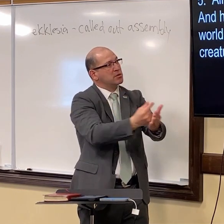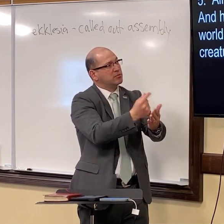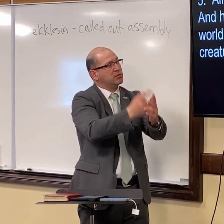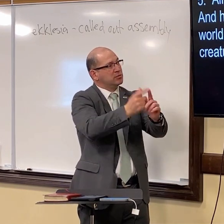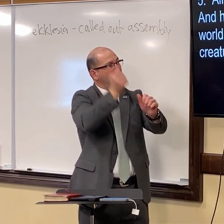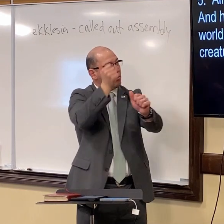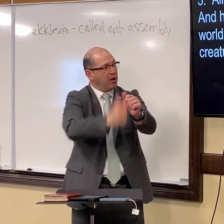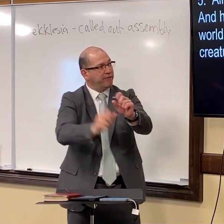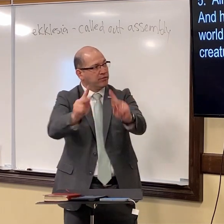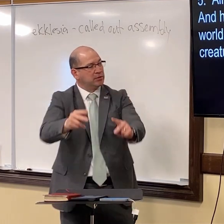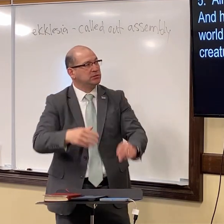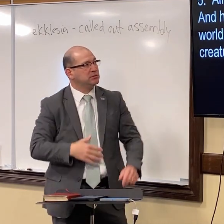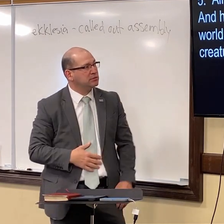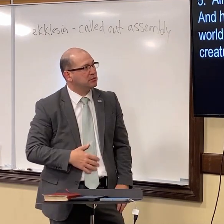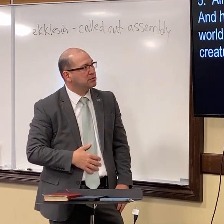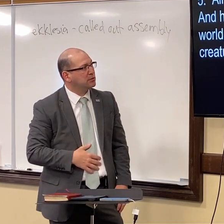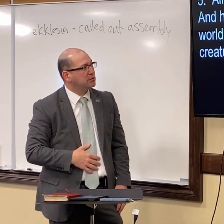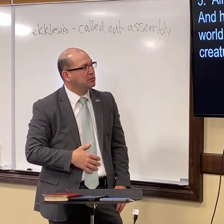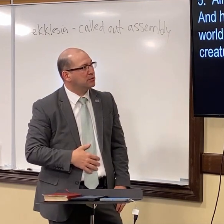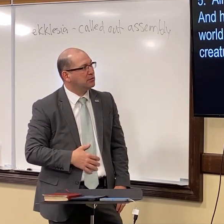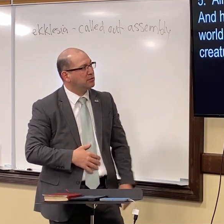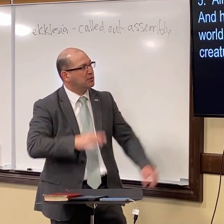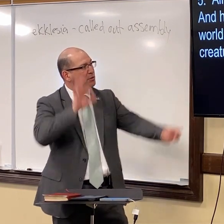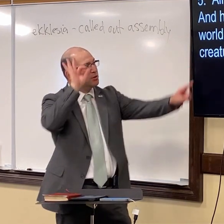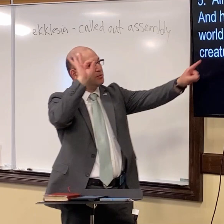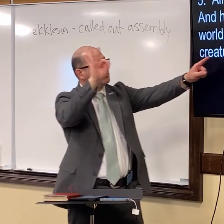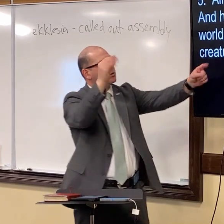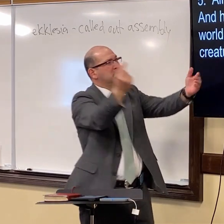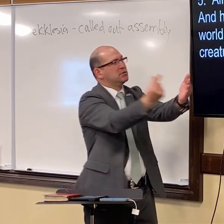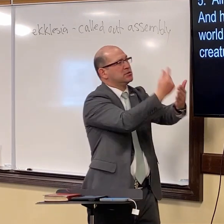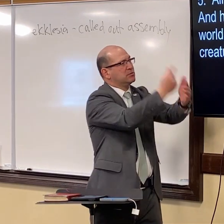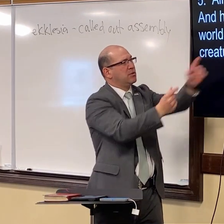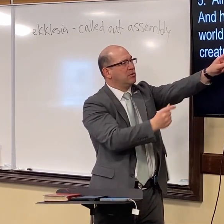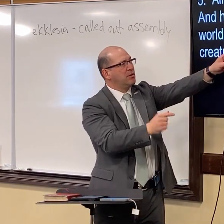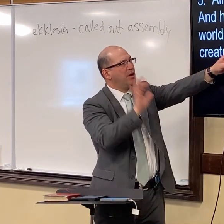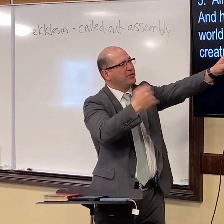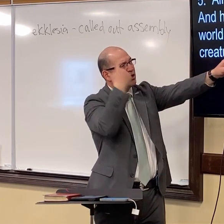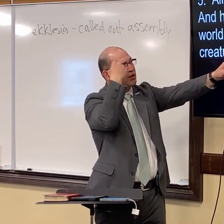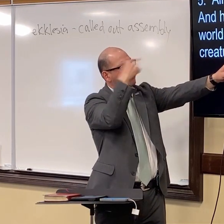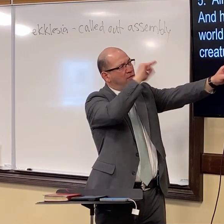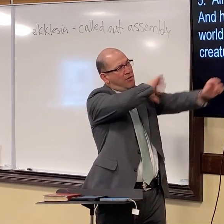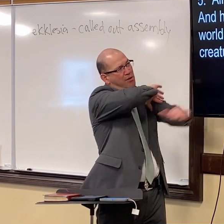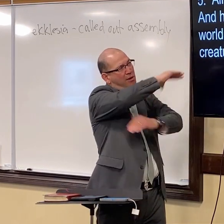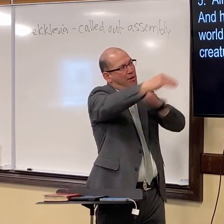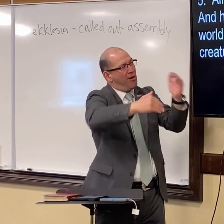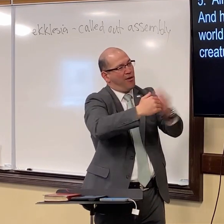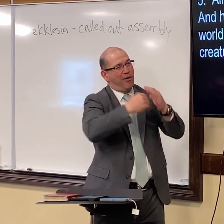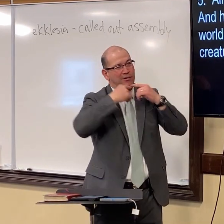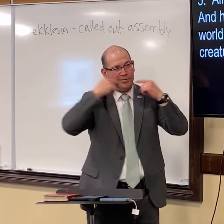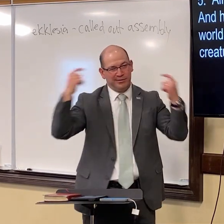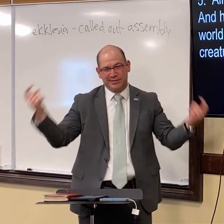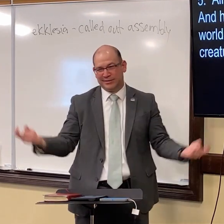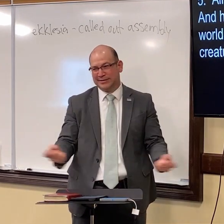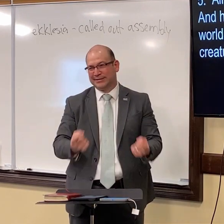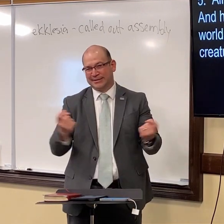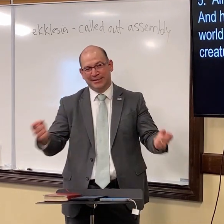and preach the gospel to every creature, to every person. Preach the gospel.